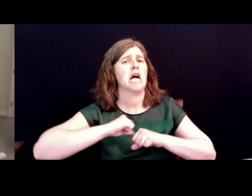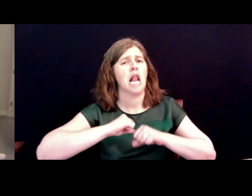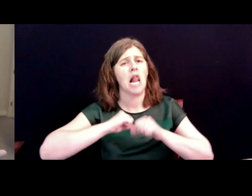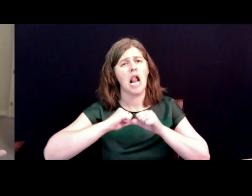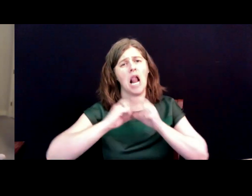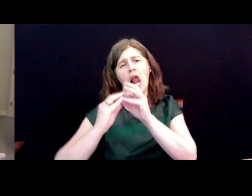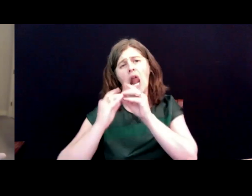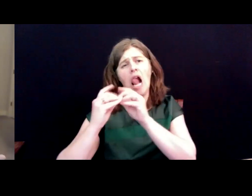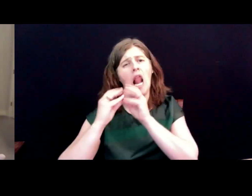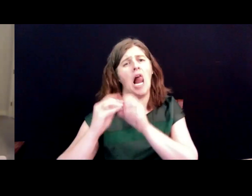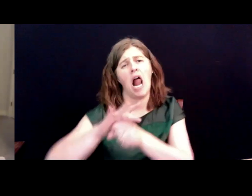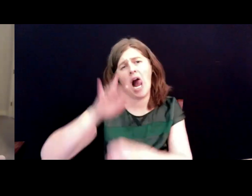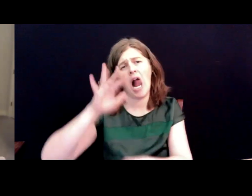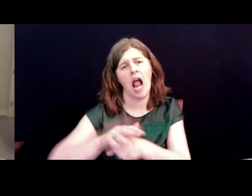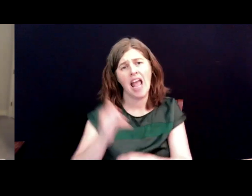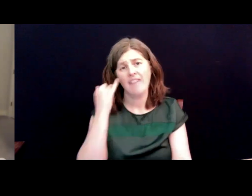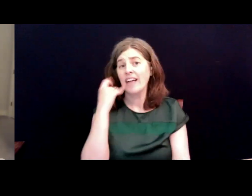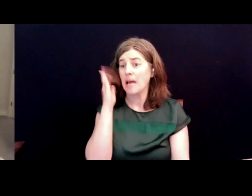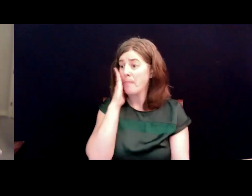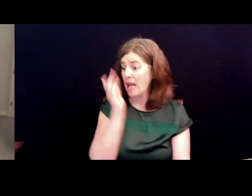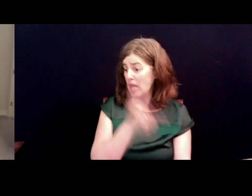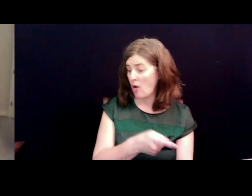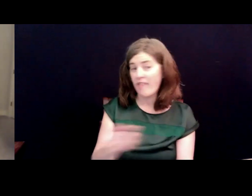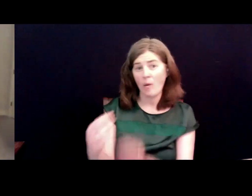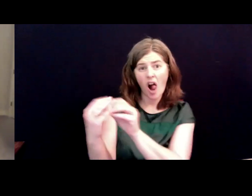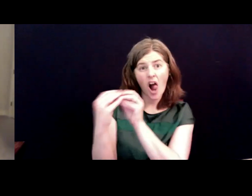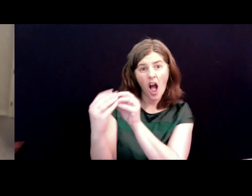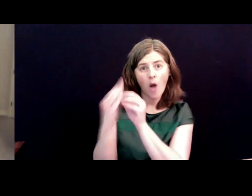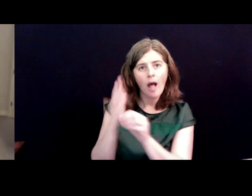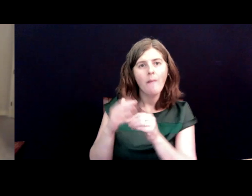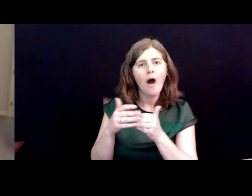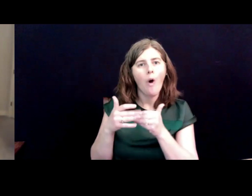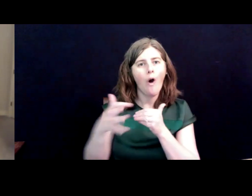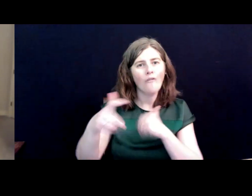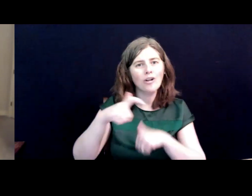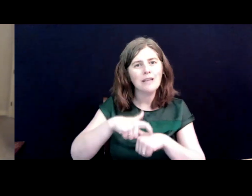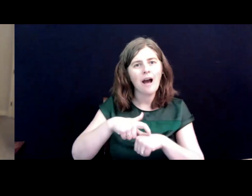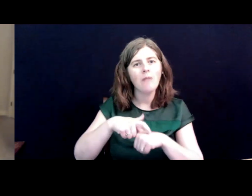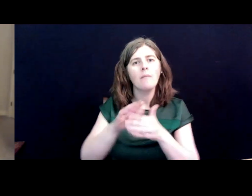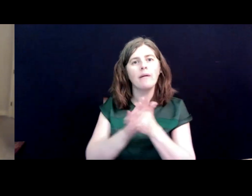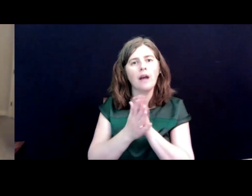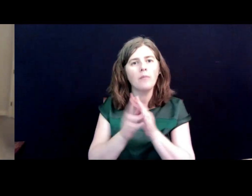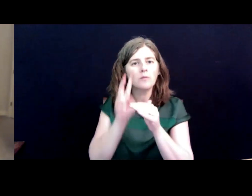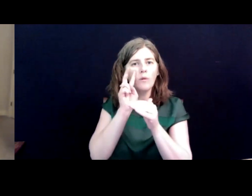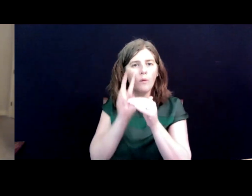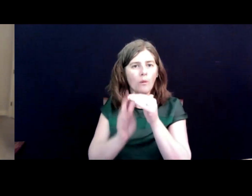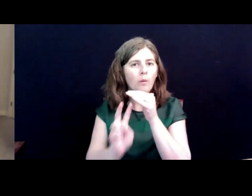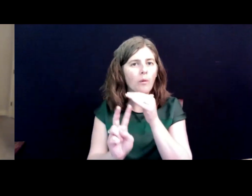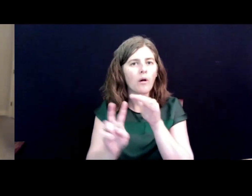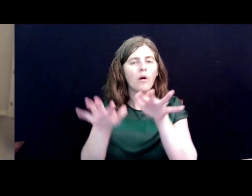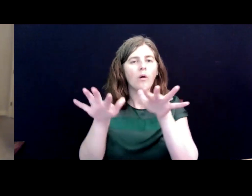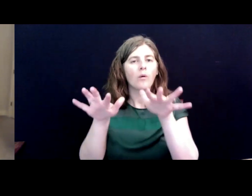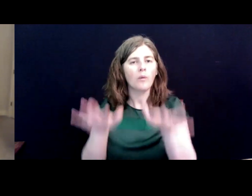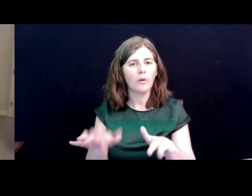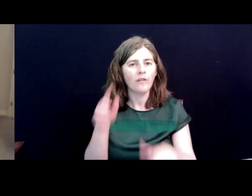pitch a monster fit when you say bed here. But over time, that predictability is actually incredibly comforting.